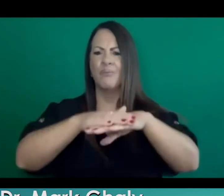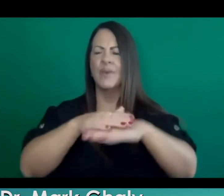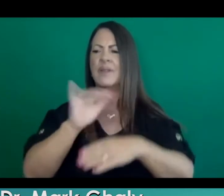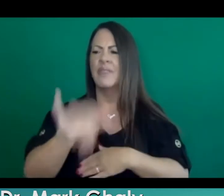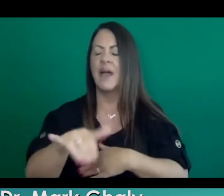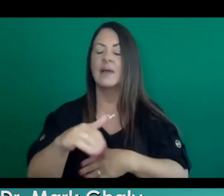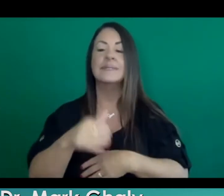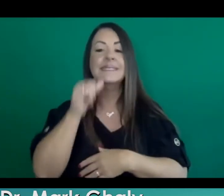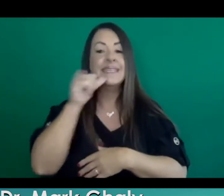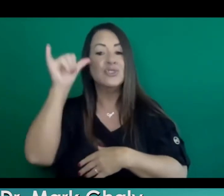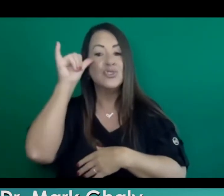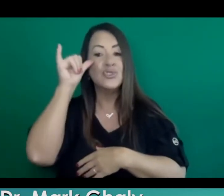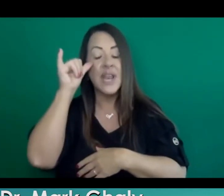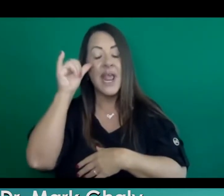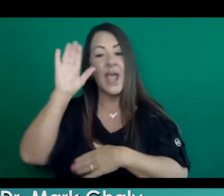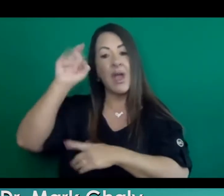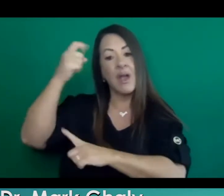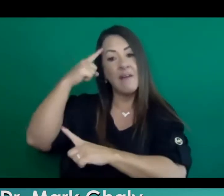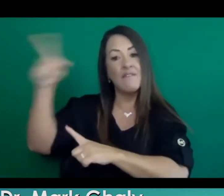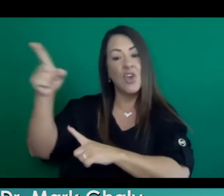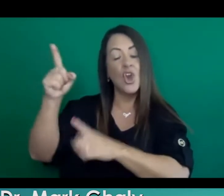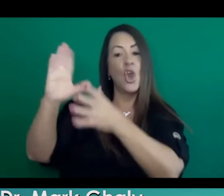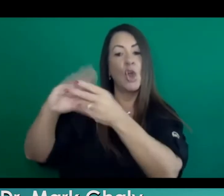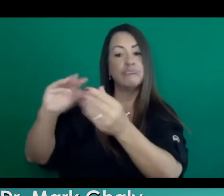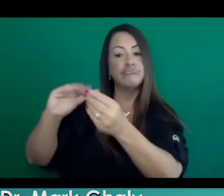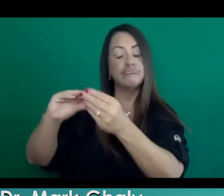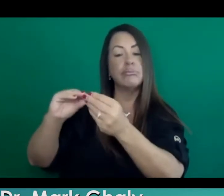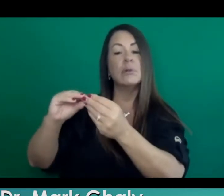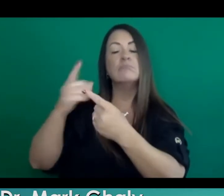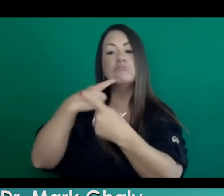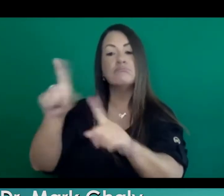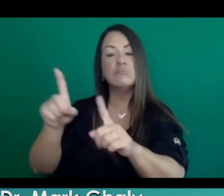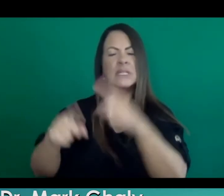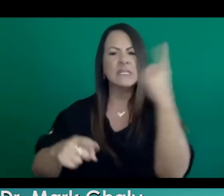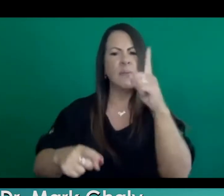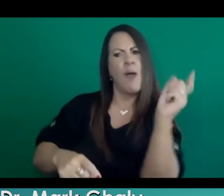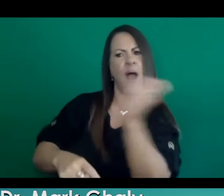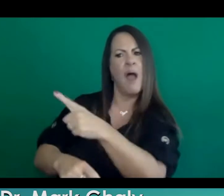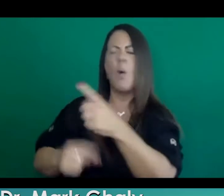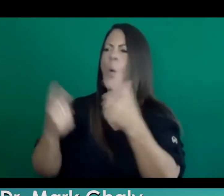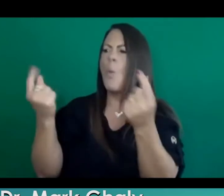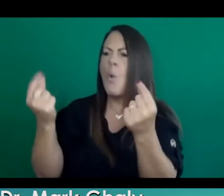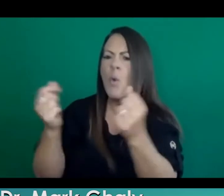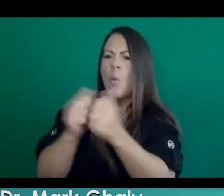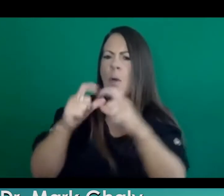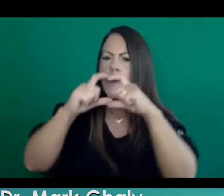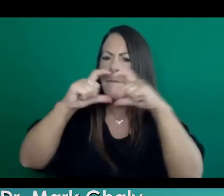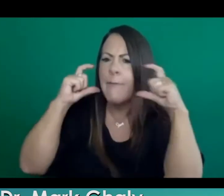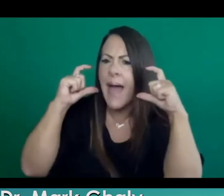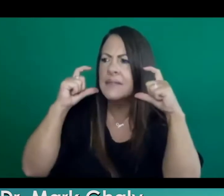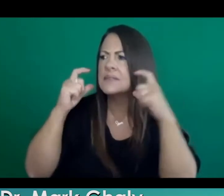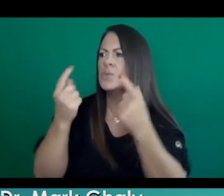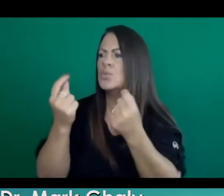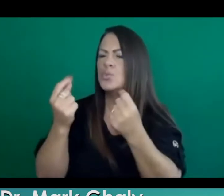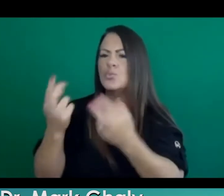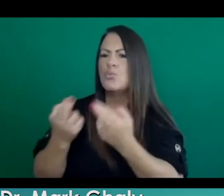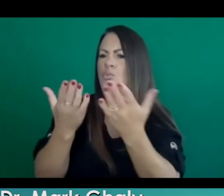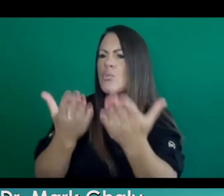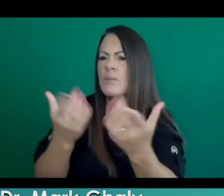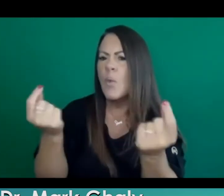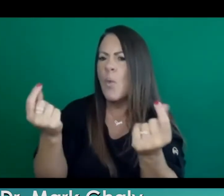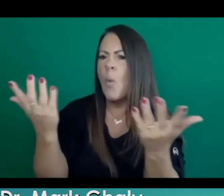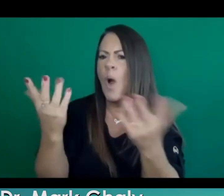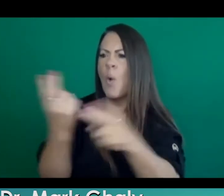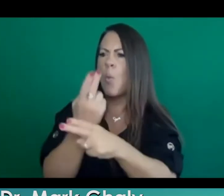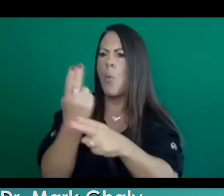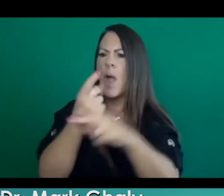of the reporters asked a very smart question about what are our mask protocols and recommendations. We know that people